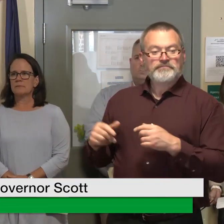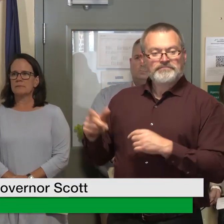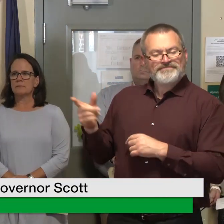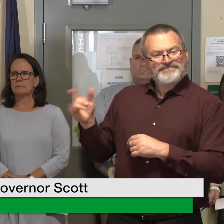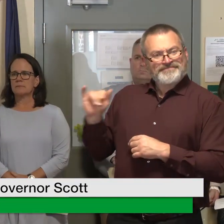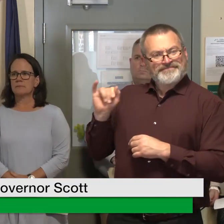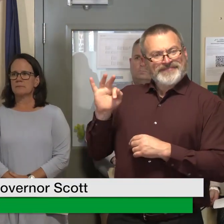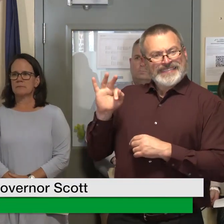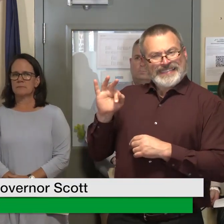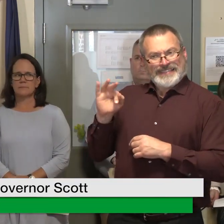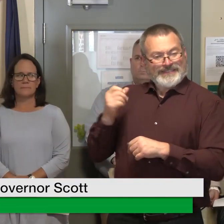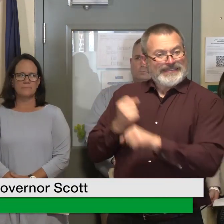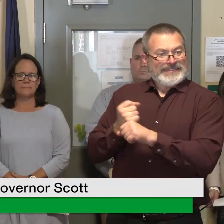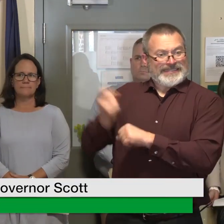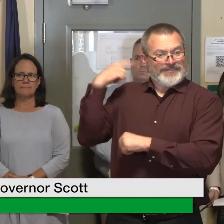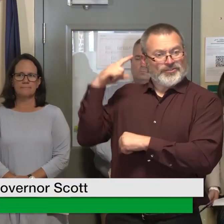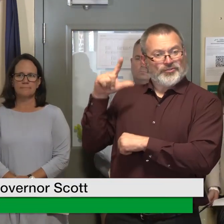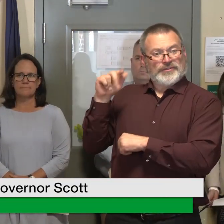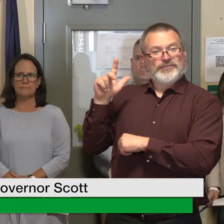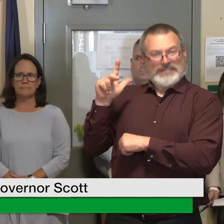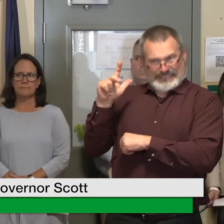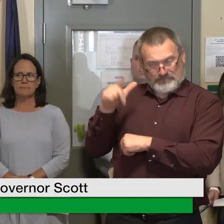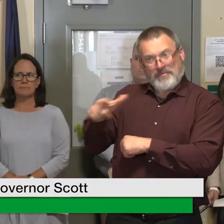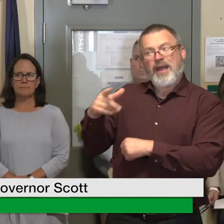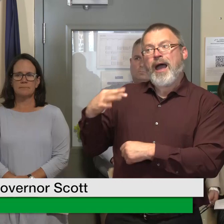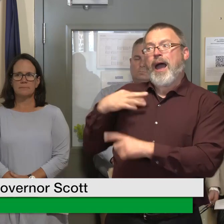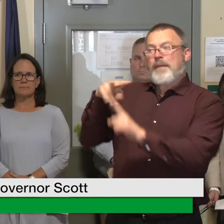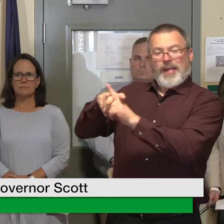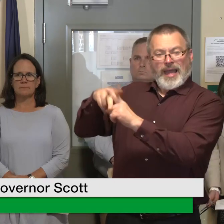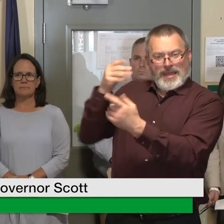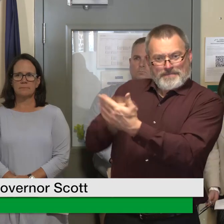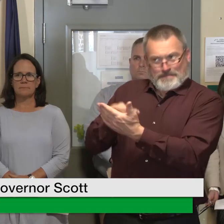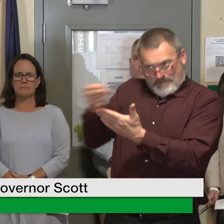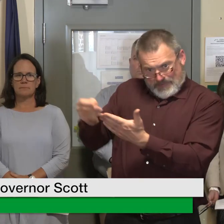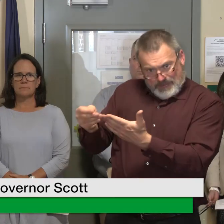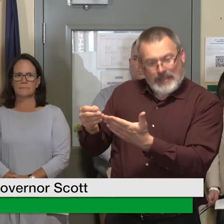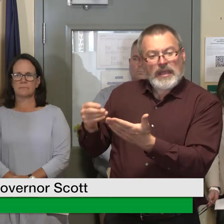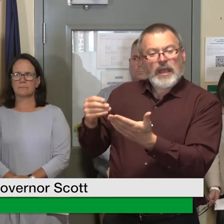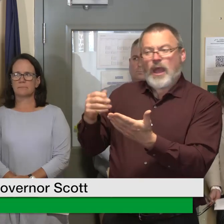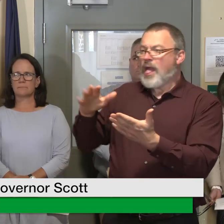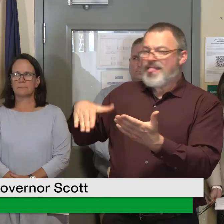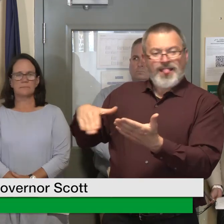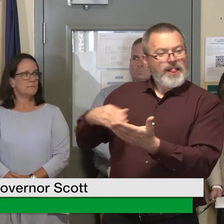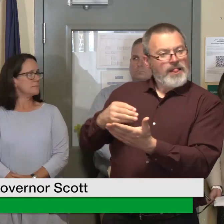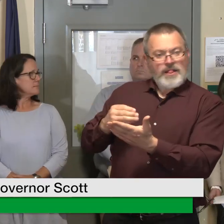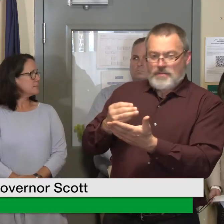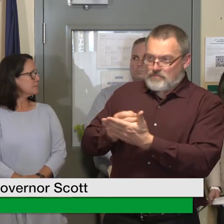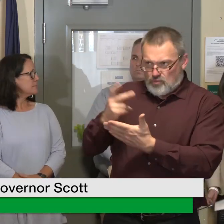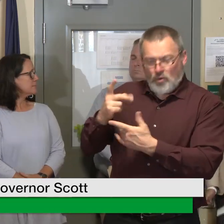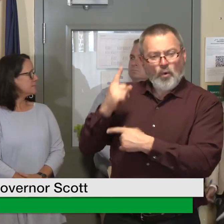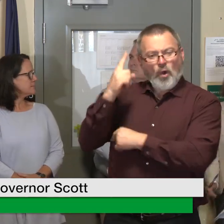last year, has anybody been granted those, or have any properties been bought out in the last year?